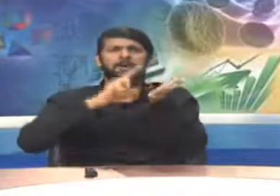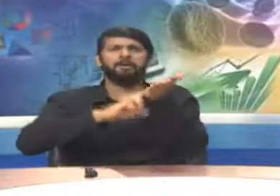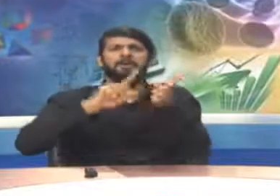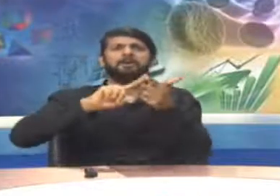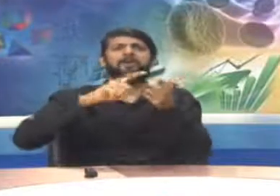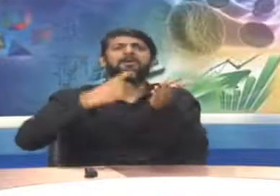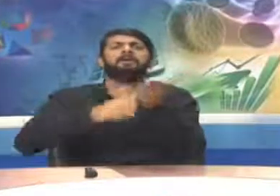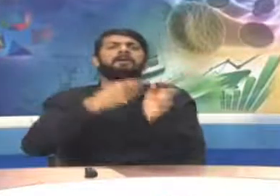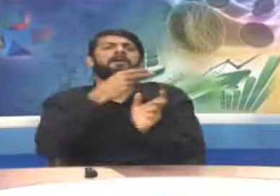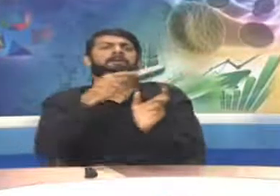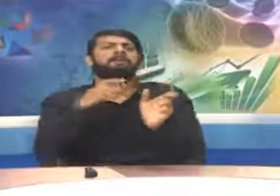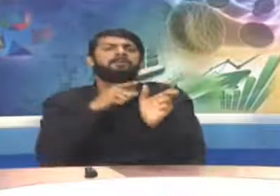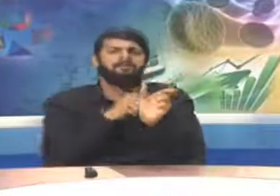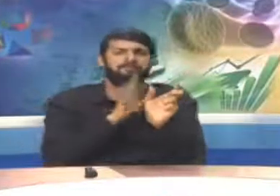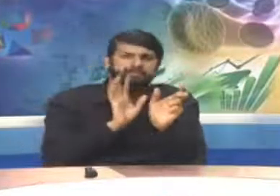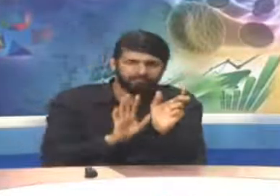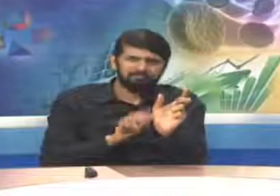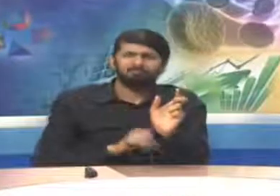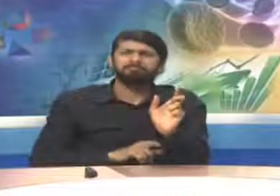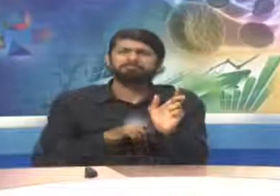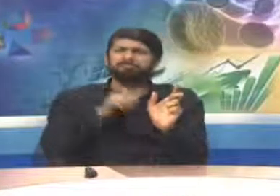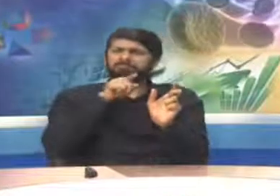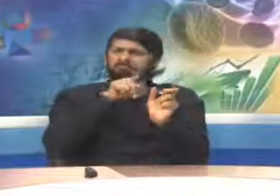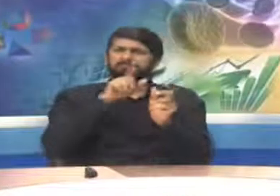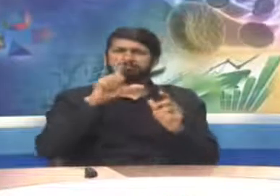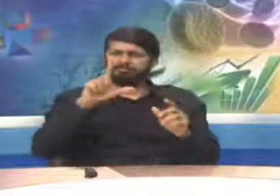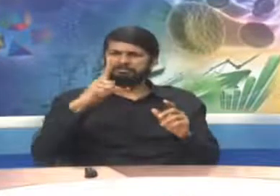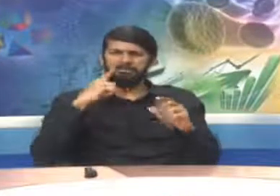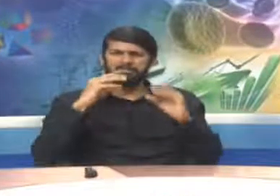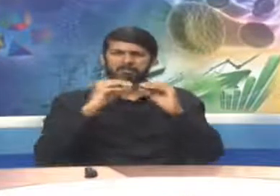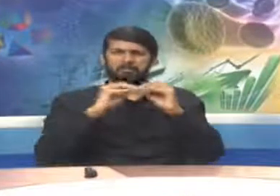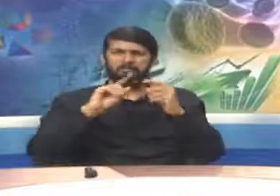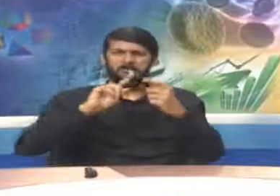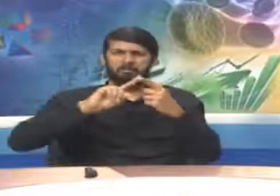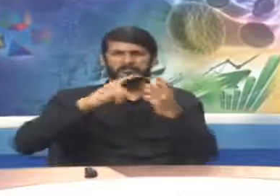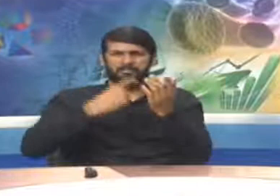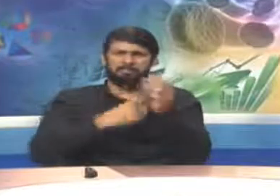liberalism begins and ends with the ideal of